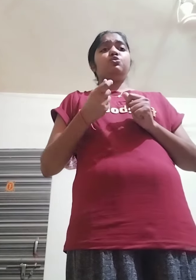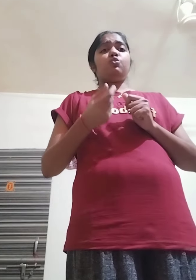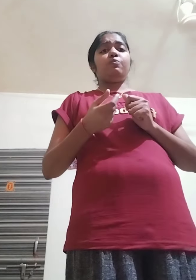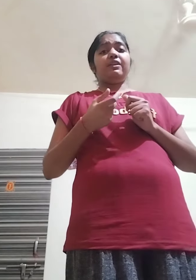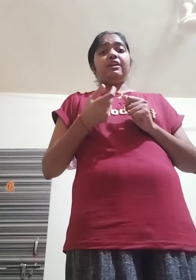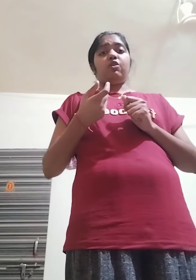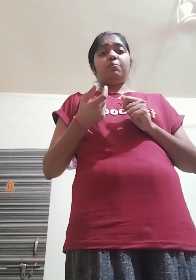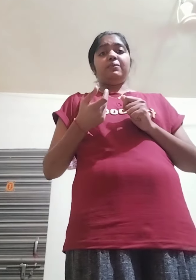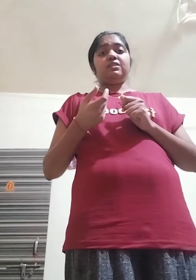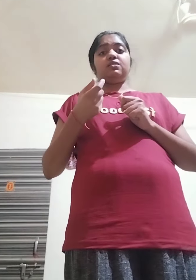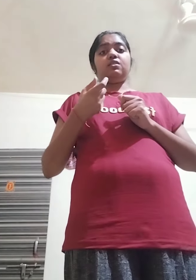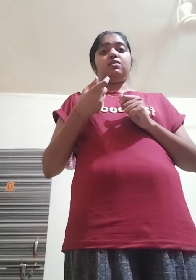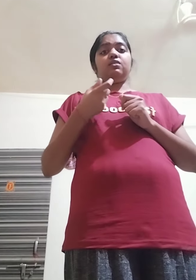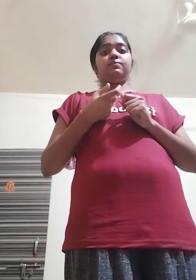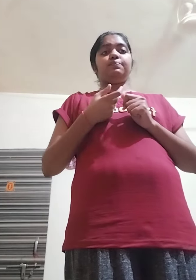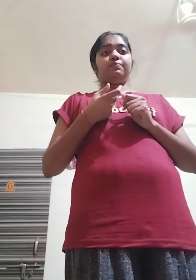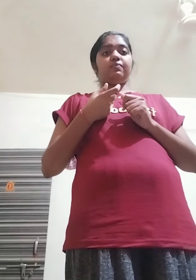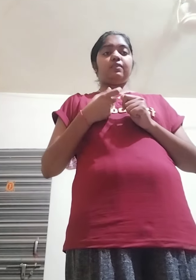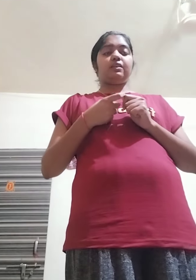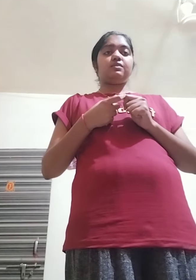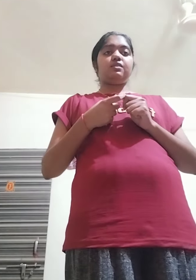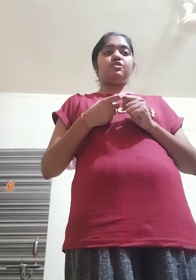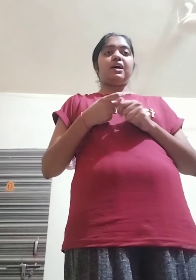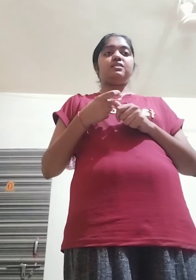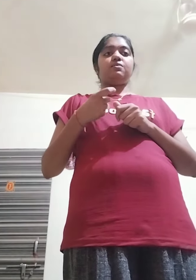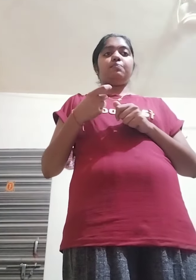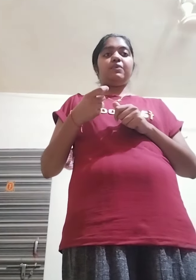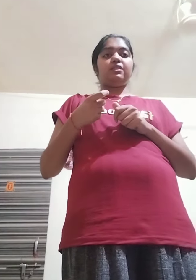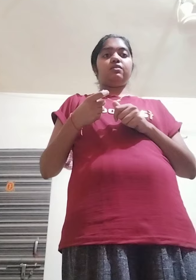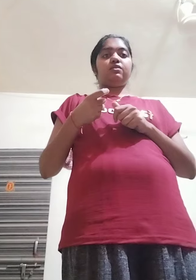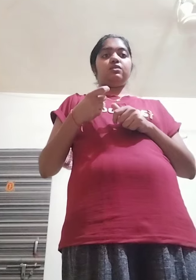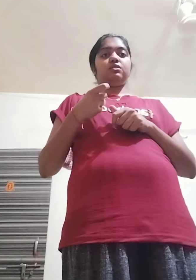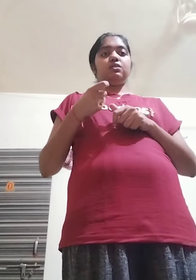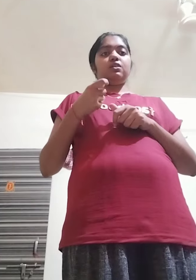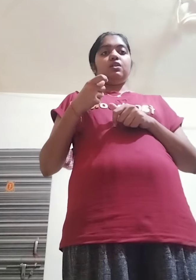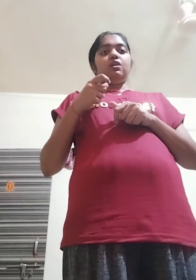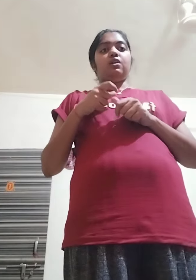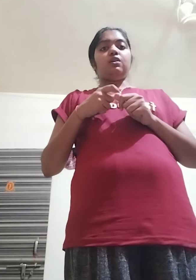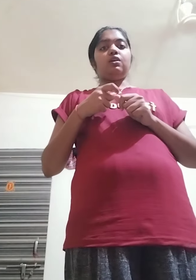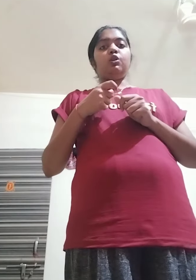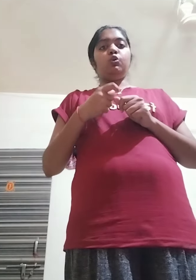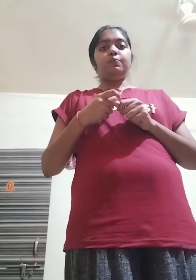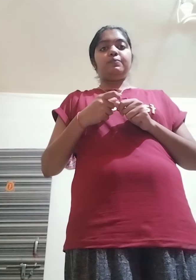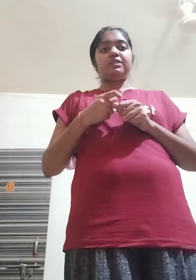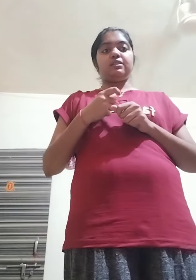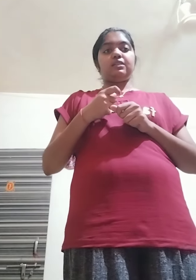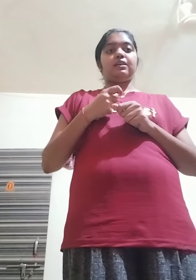many topics such as methods, loops